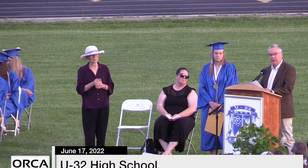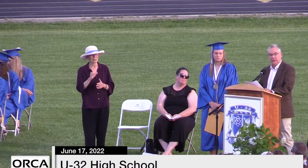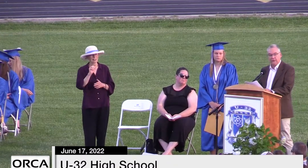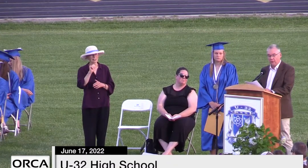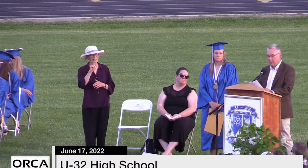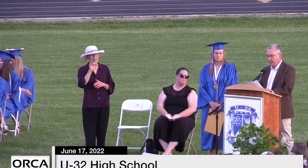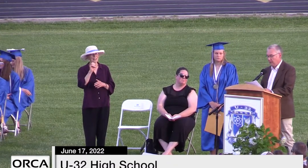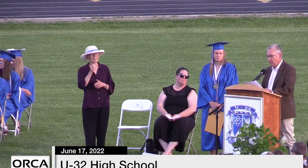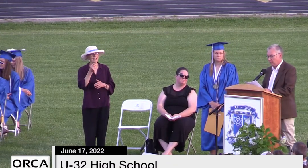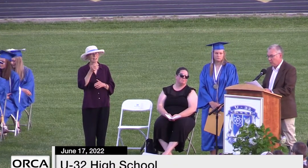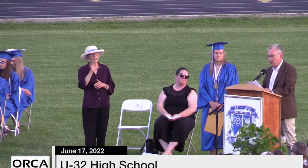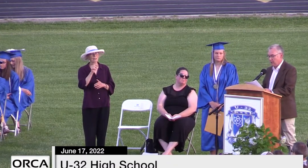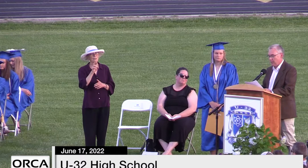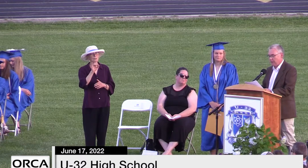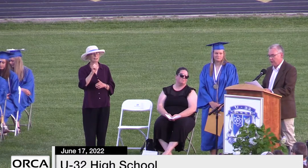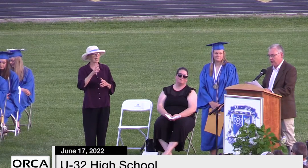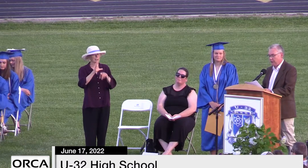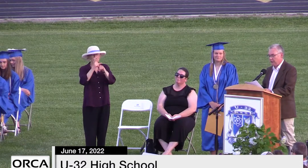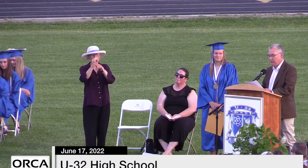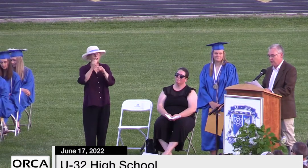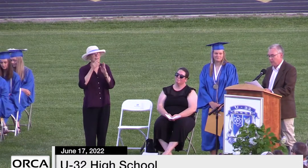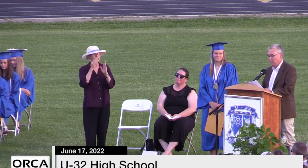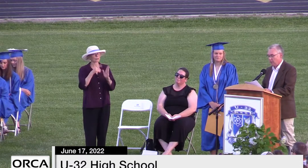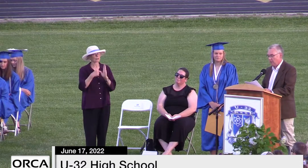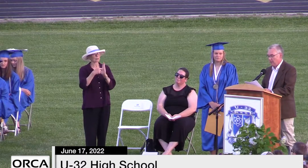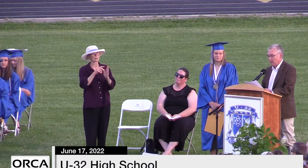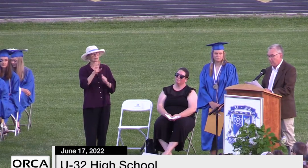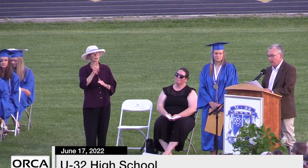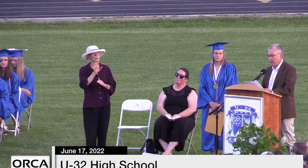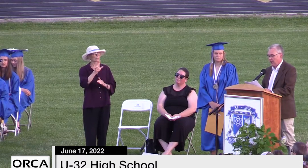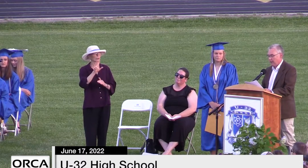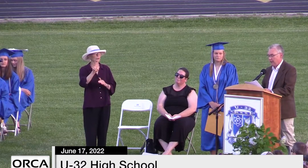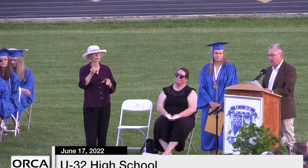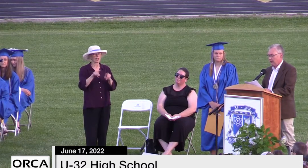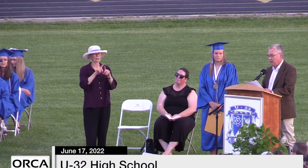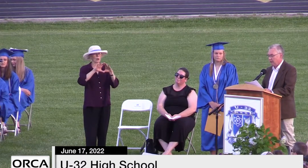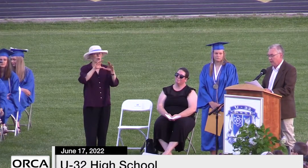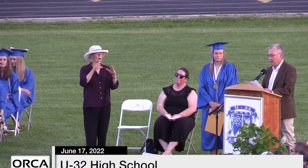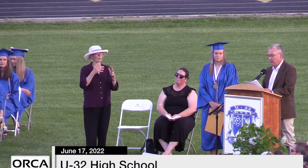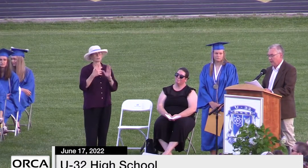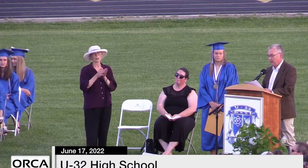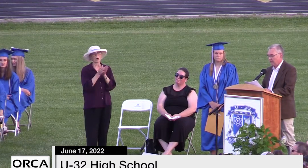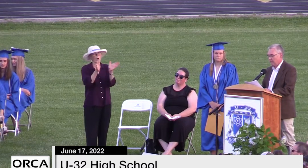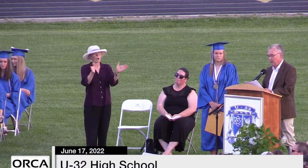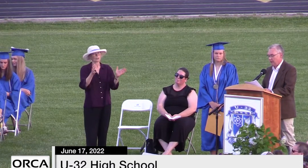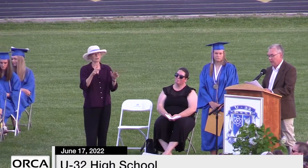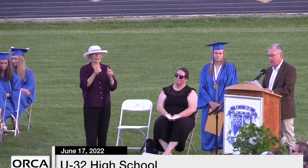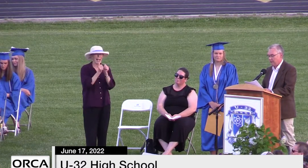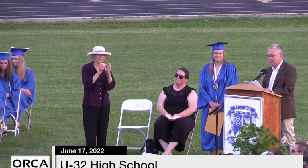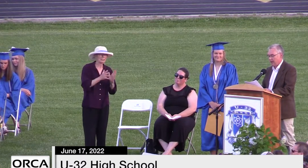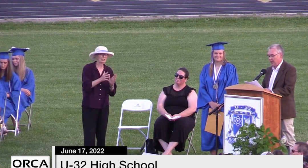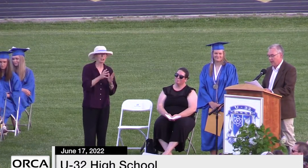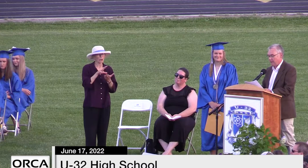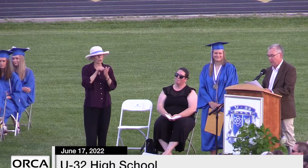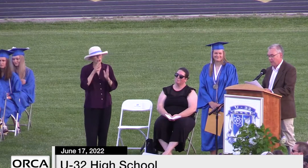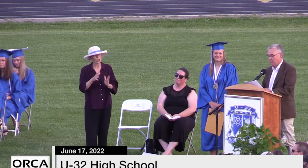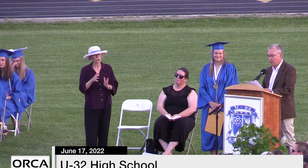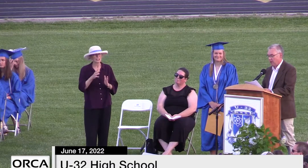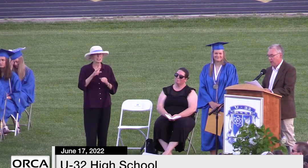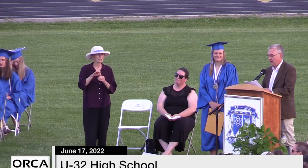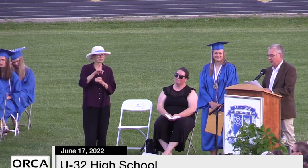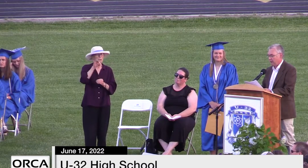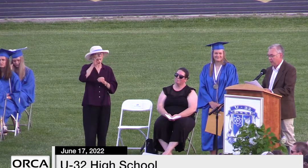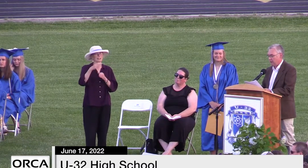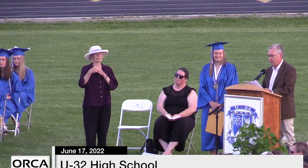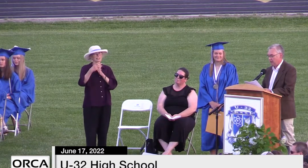Allie Guthrie is an extraordinary student, one that represents U32 as a whole. As an athlete, a learner, and a spirited leader, Allie puts her